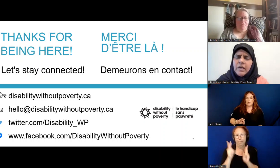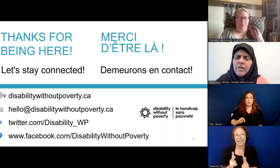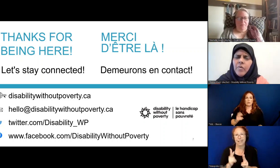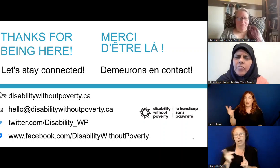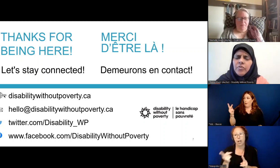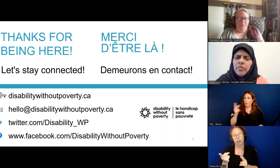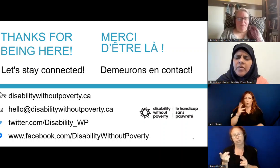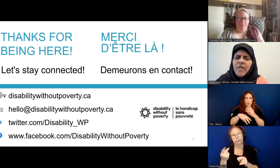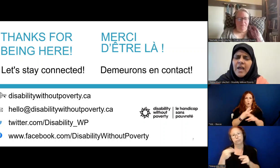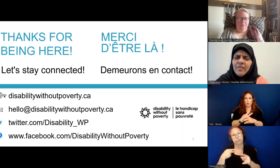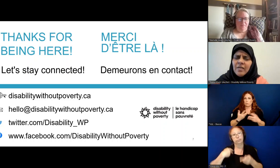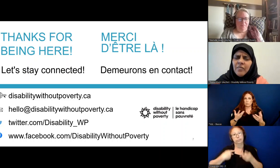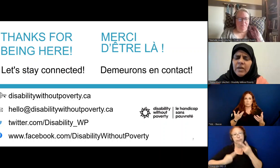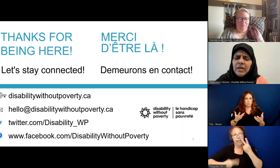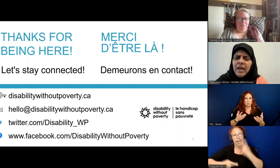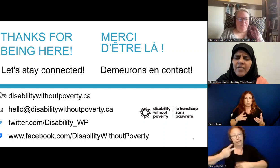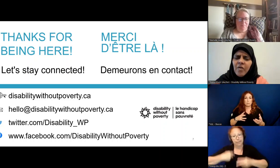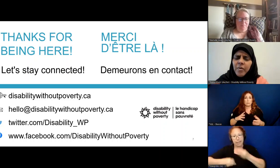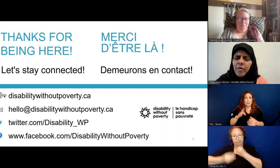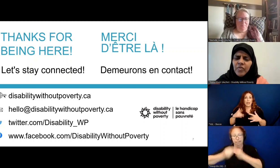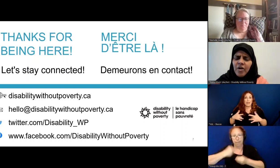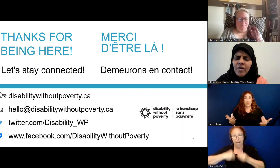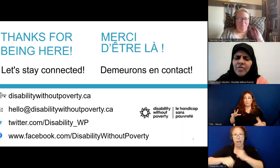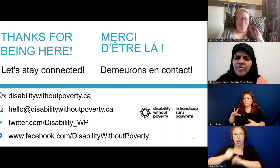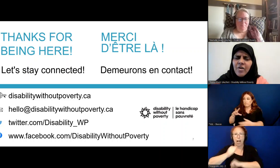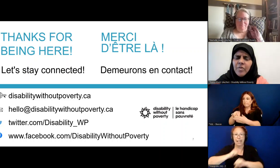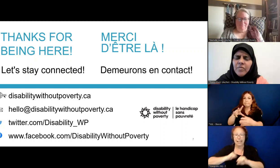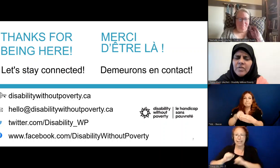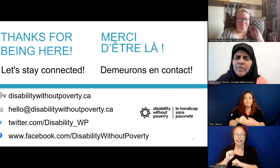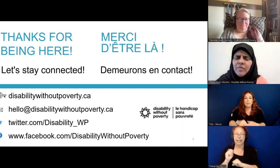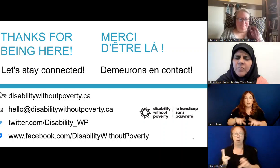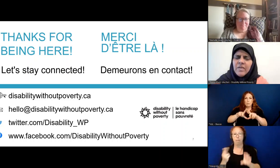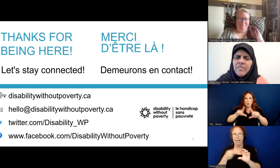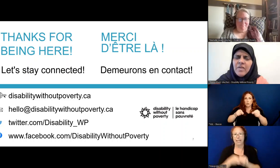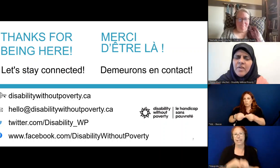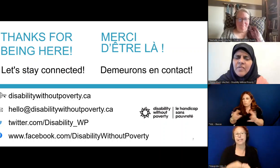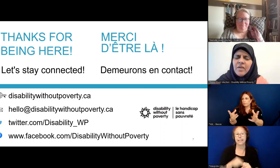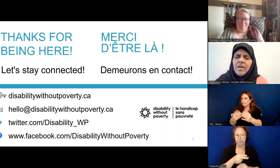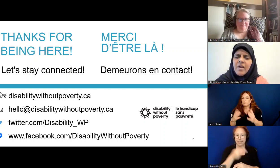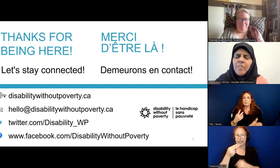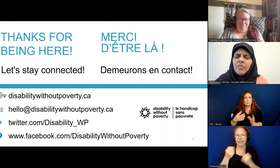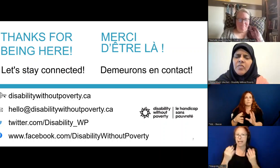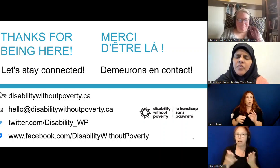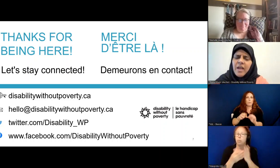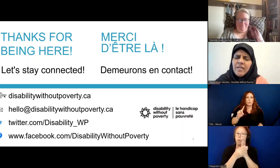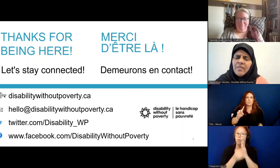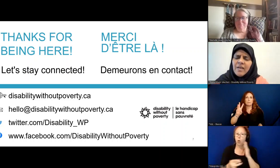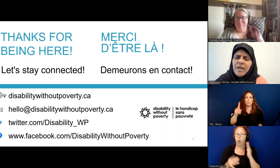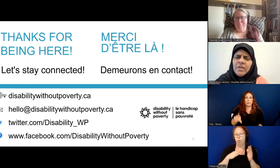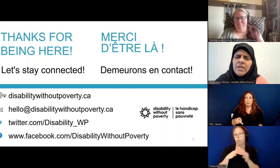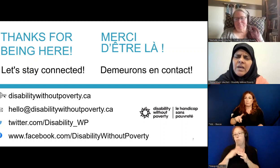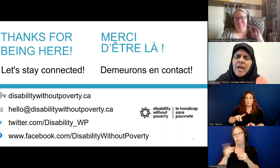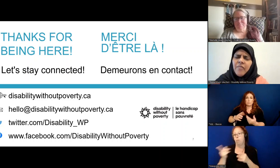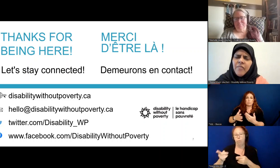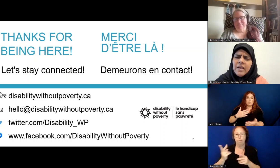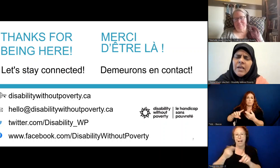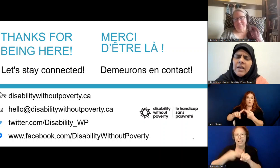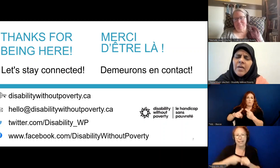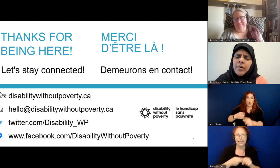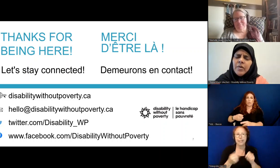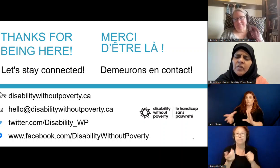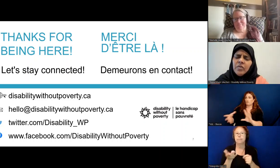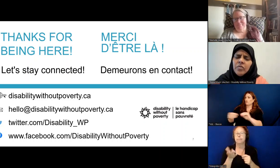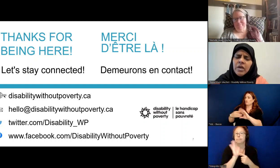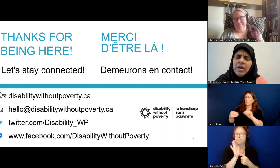world. We go to events and we hand out postcards and talk about DWP, even if it's amongst friends. And we need